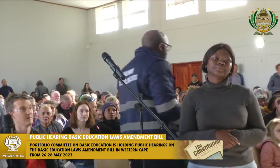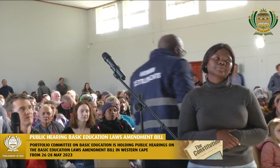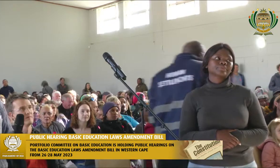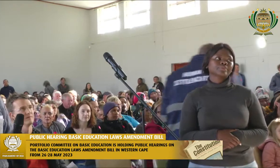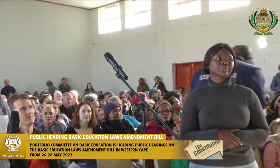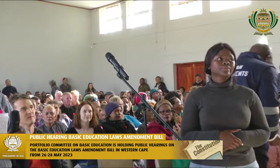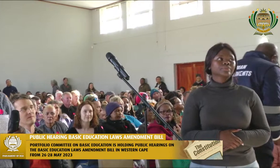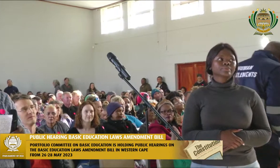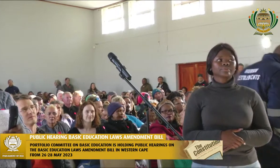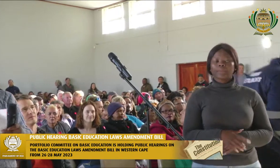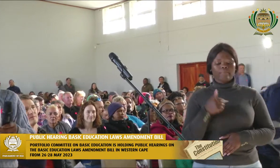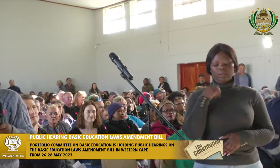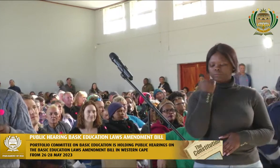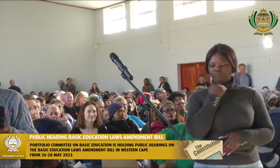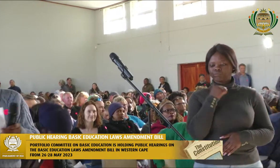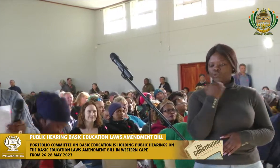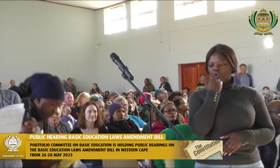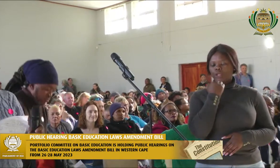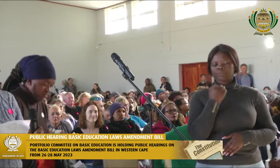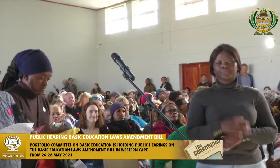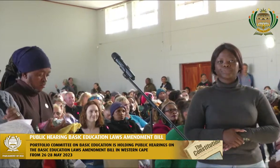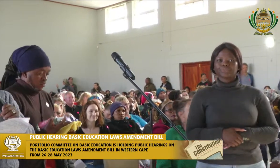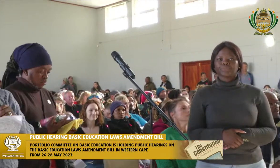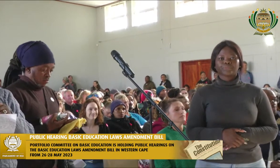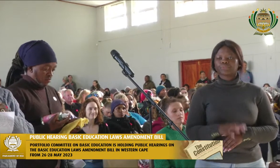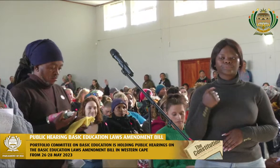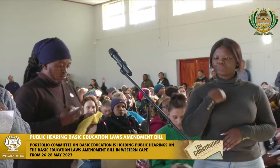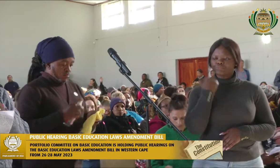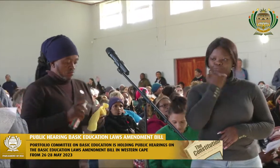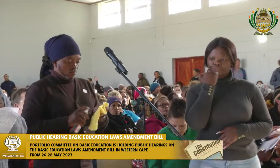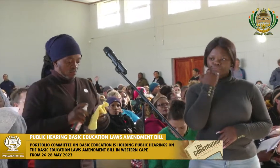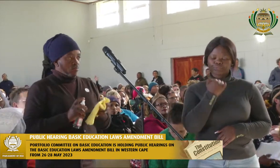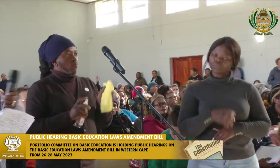I'm not gonna apologize for that.